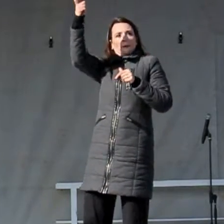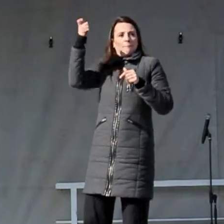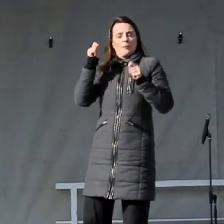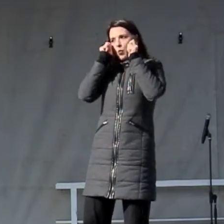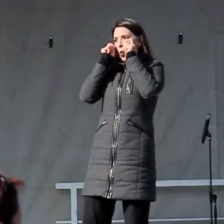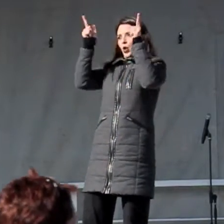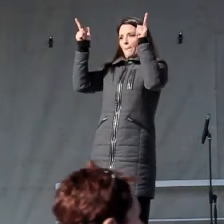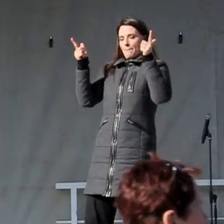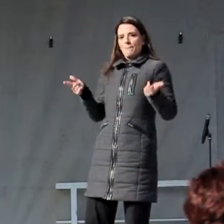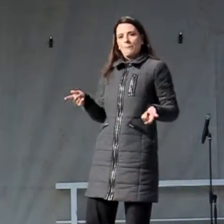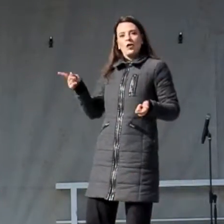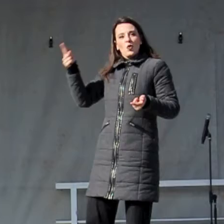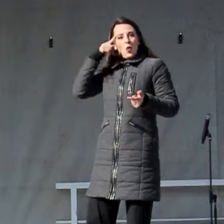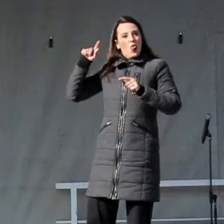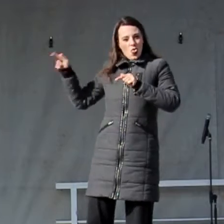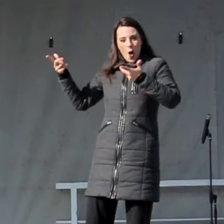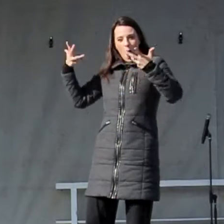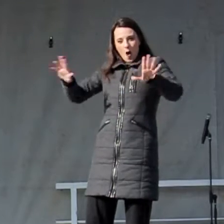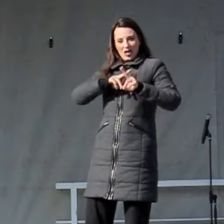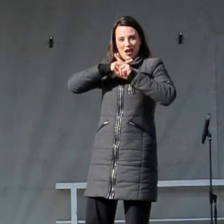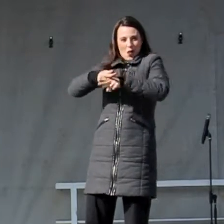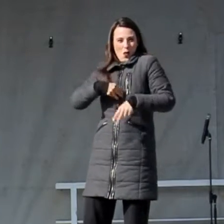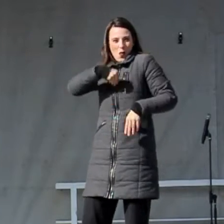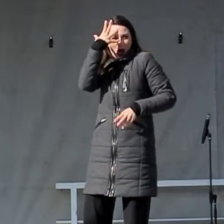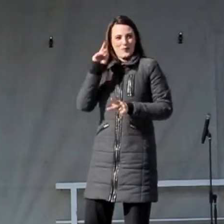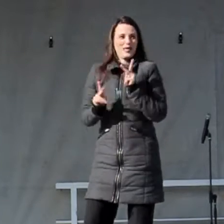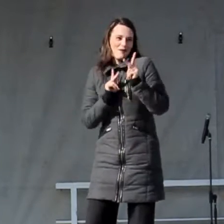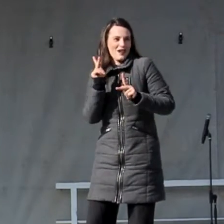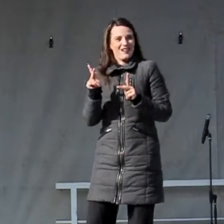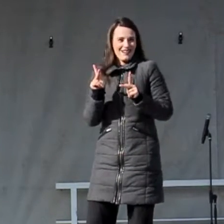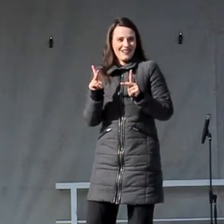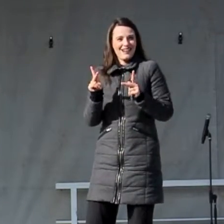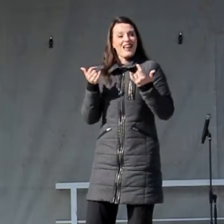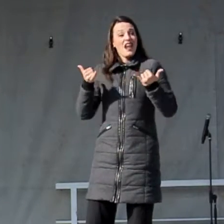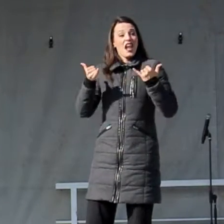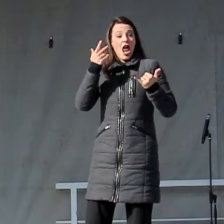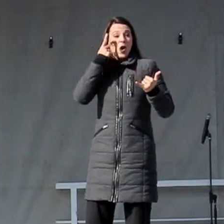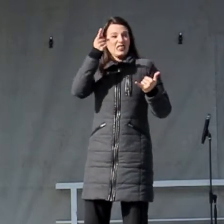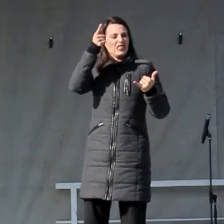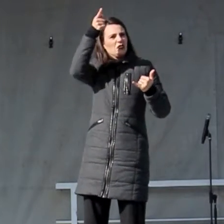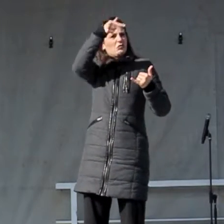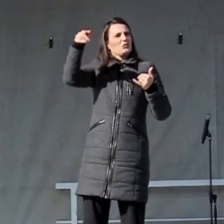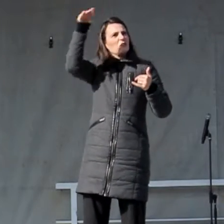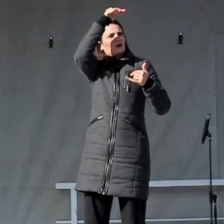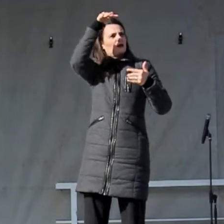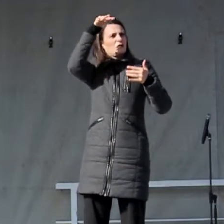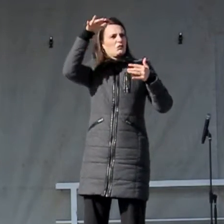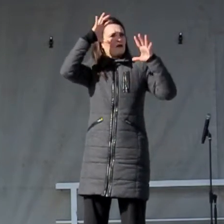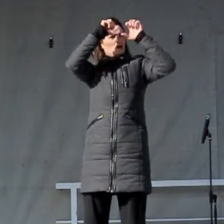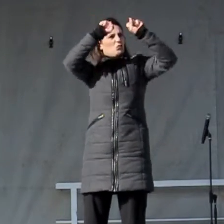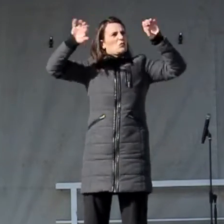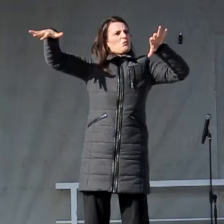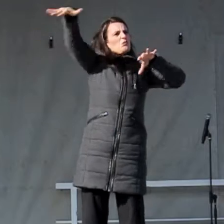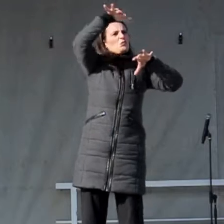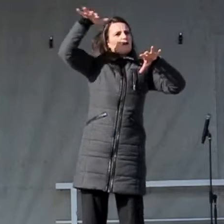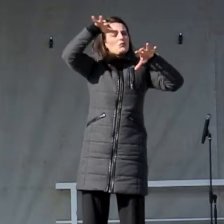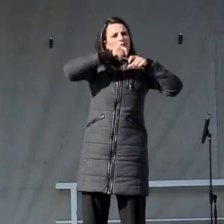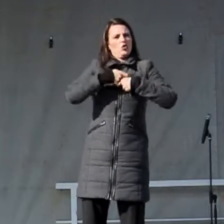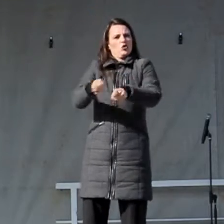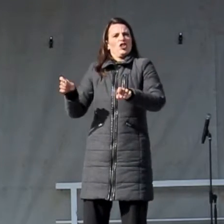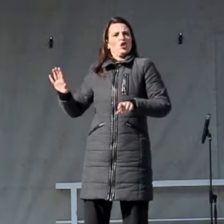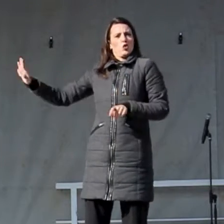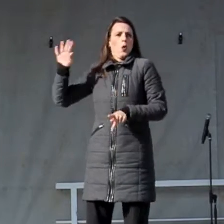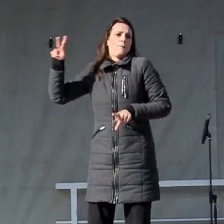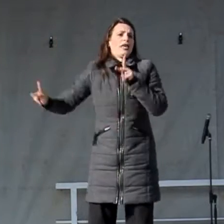You thought you were all white, but now look at how this administration is treating your people.